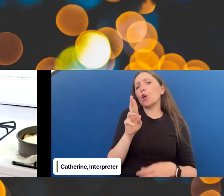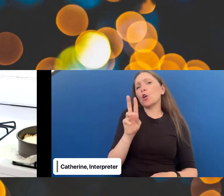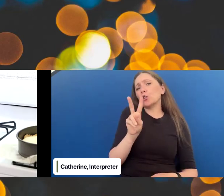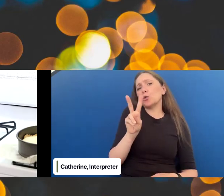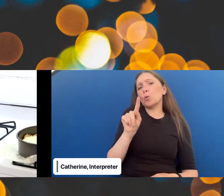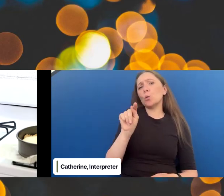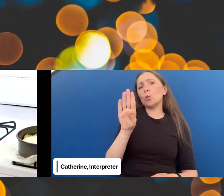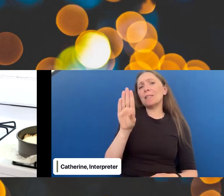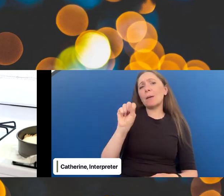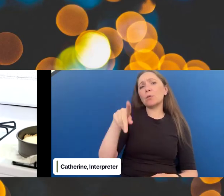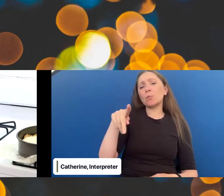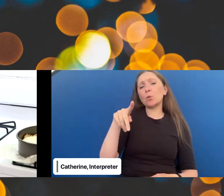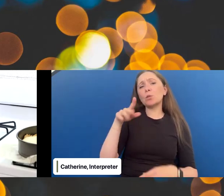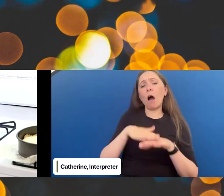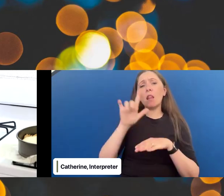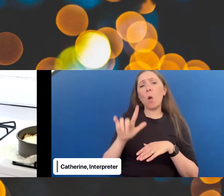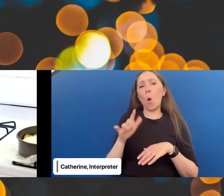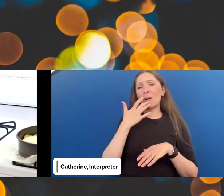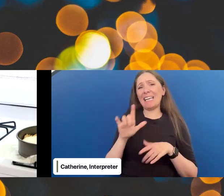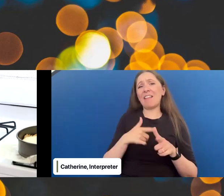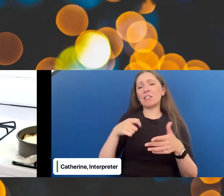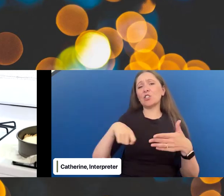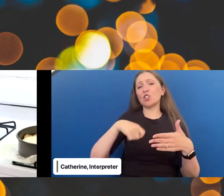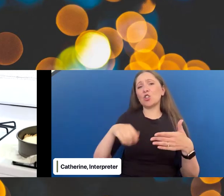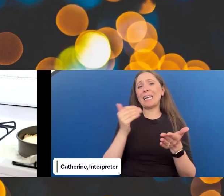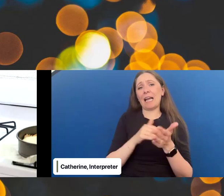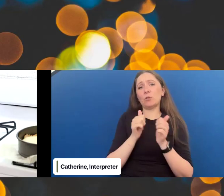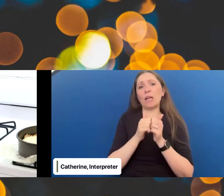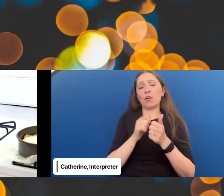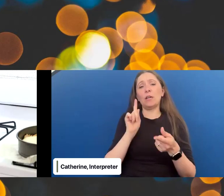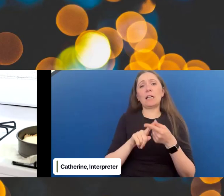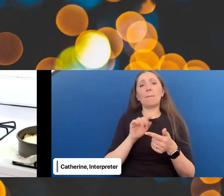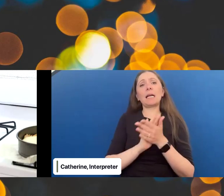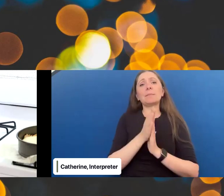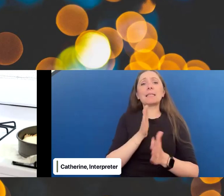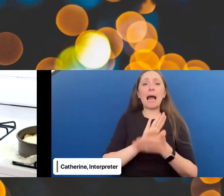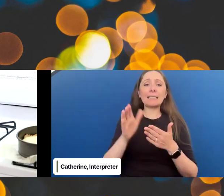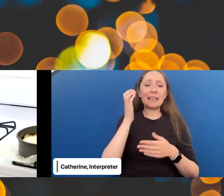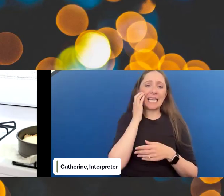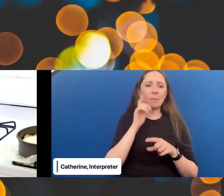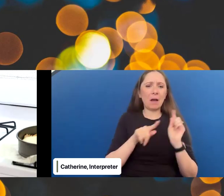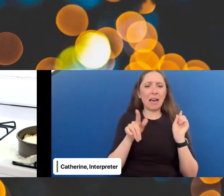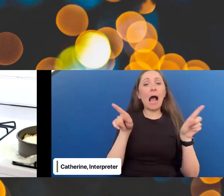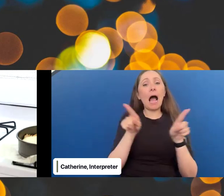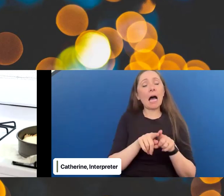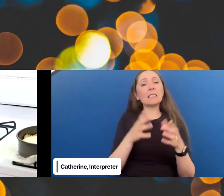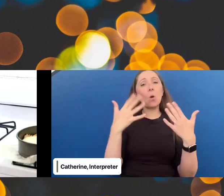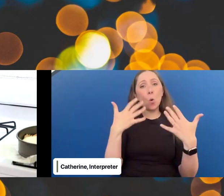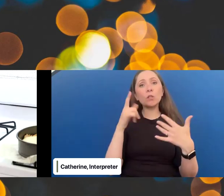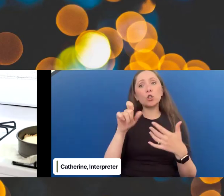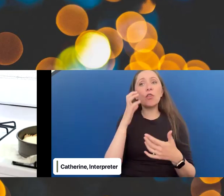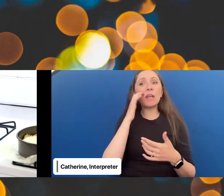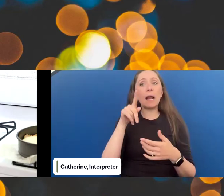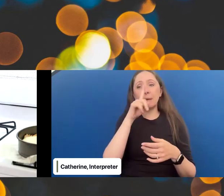water, and just kind of on low heat, stir it all together till it'll become nice and thick. But again, as it cools down, it should thicken up because of